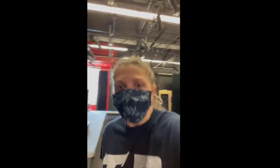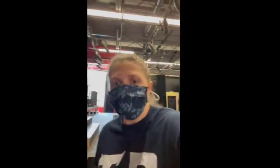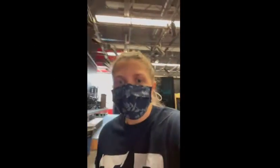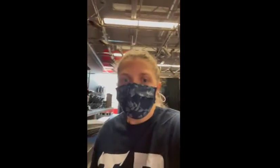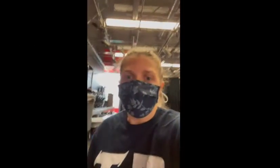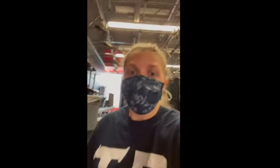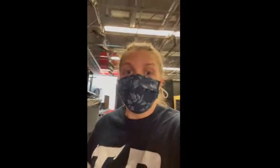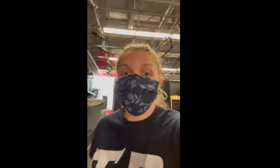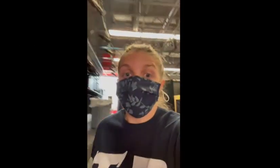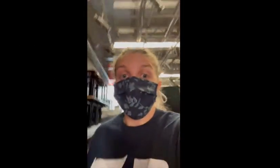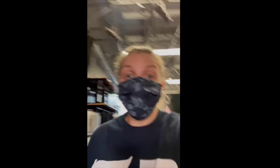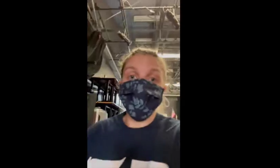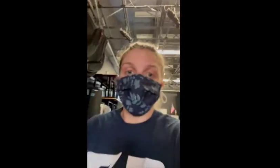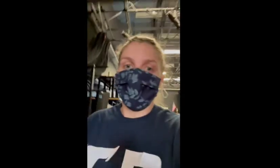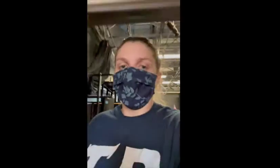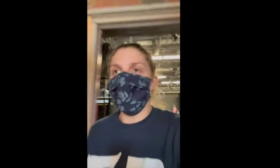Let's go ahead and head to the music department.